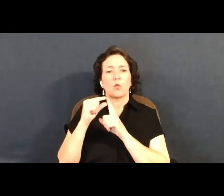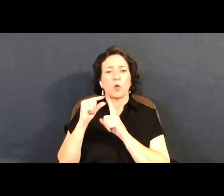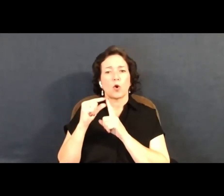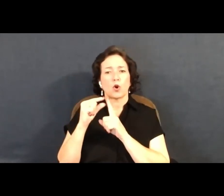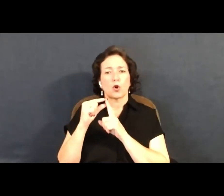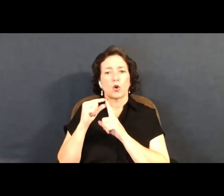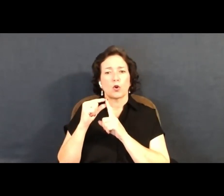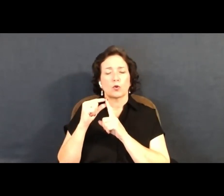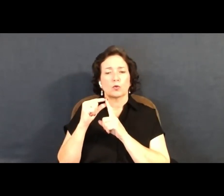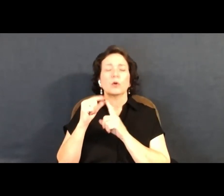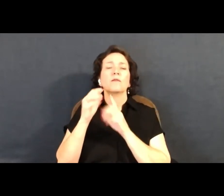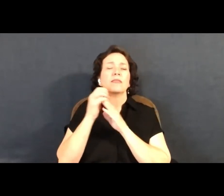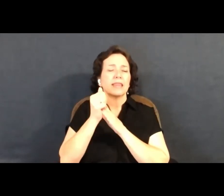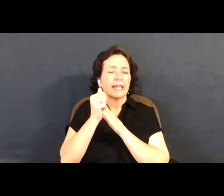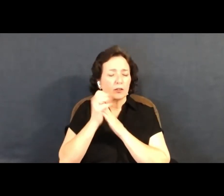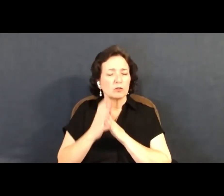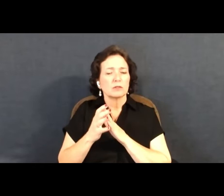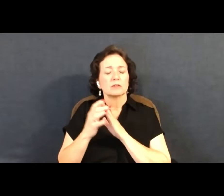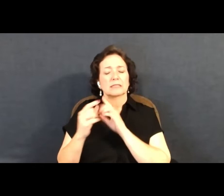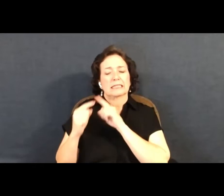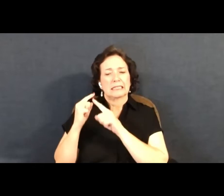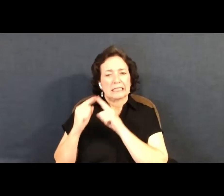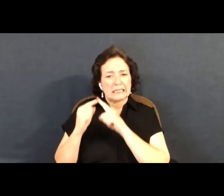of leaders, of kingship.